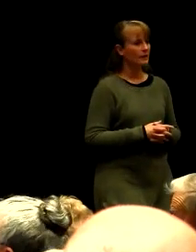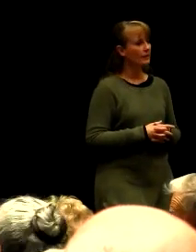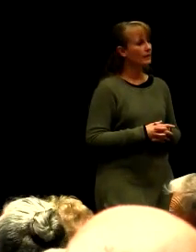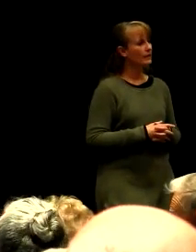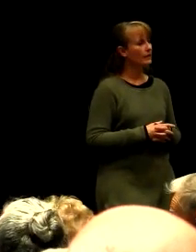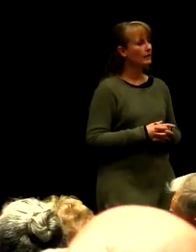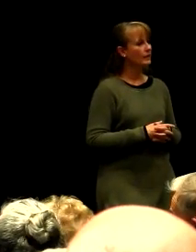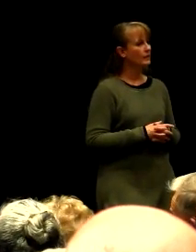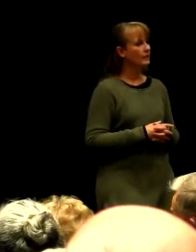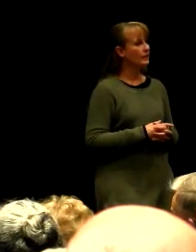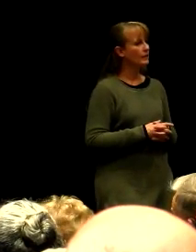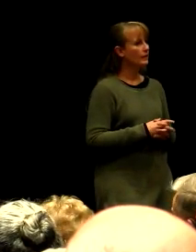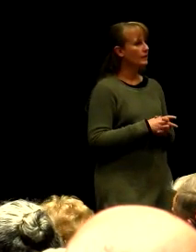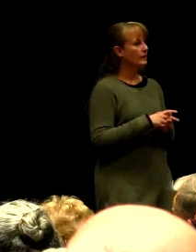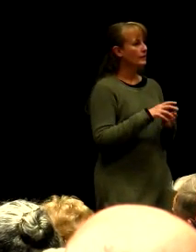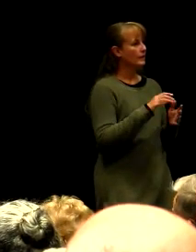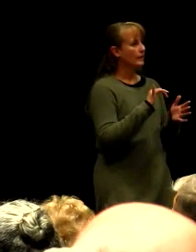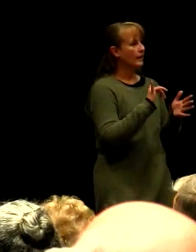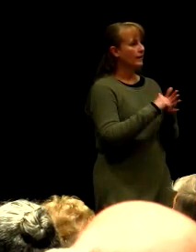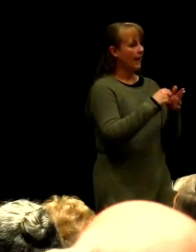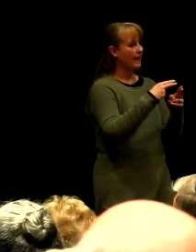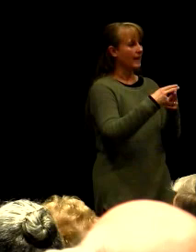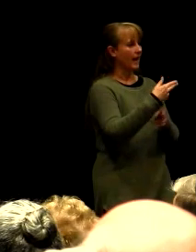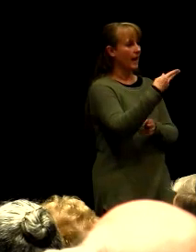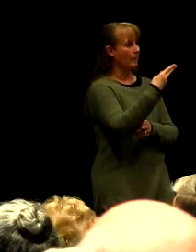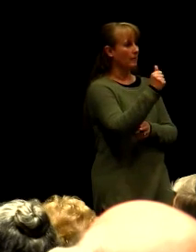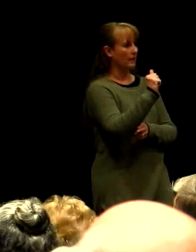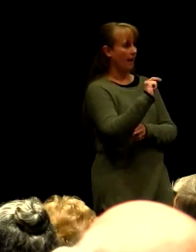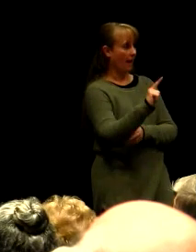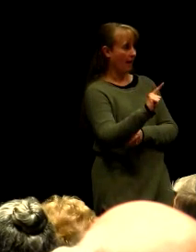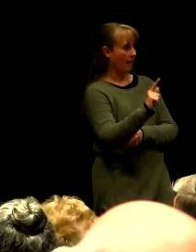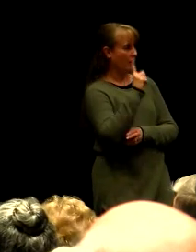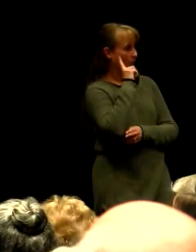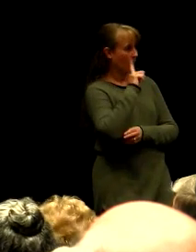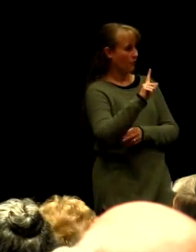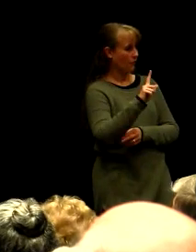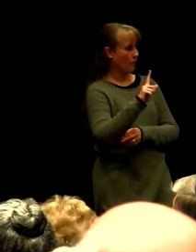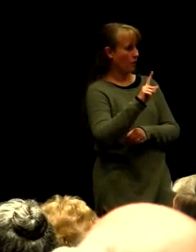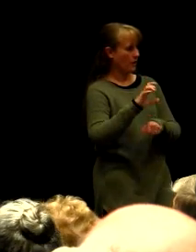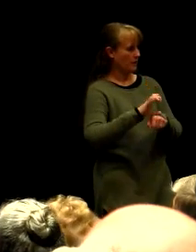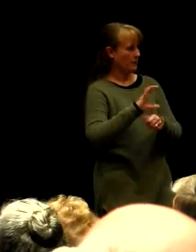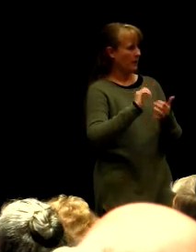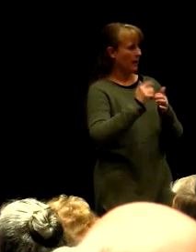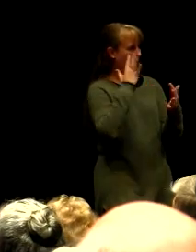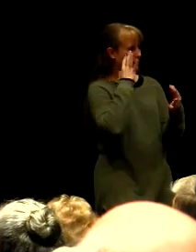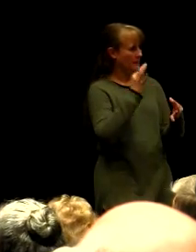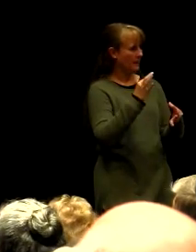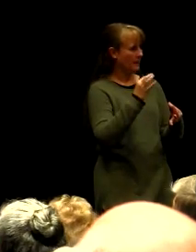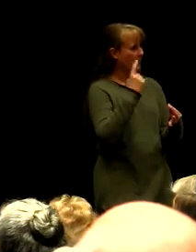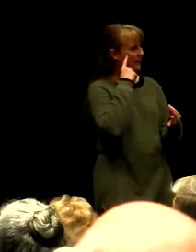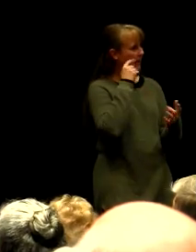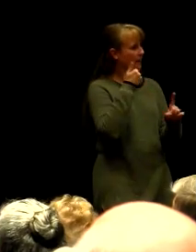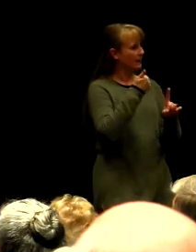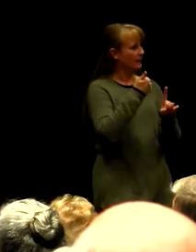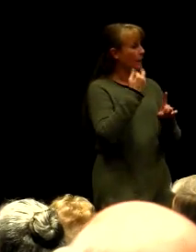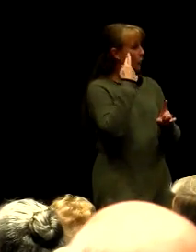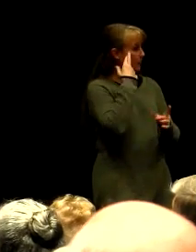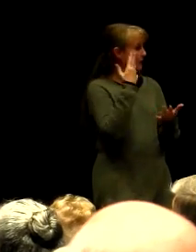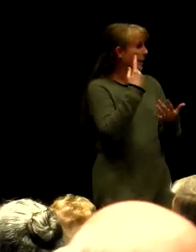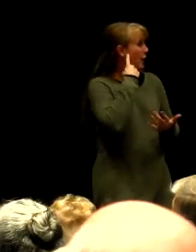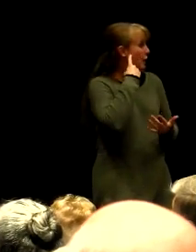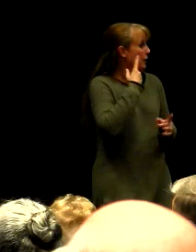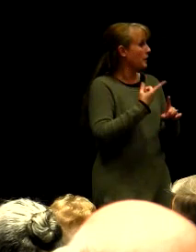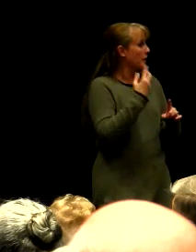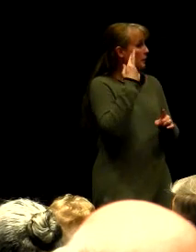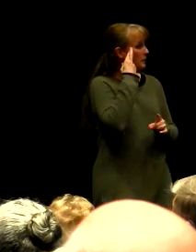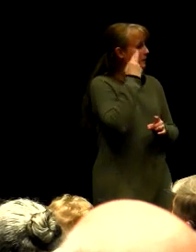Was the name HAL chosen because it's one ahead of IBM? Is that a true story? No. Well, according